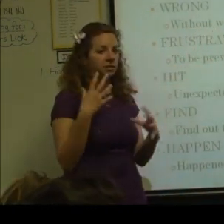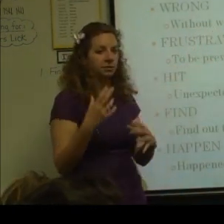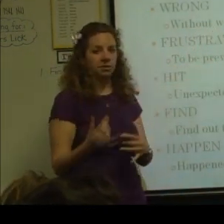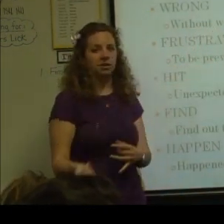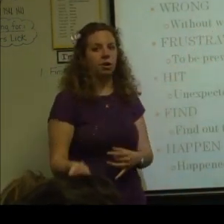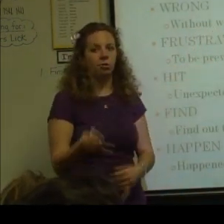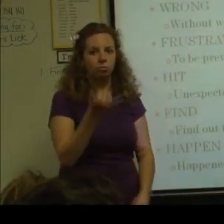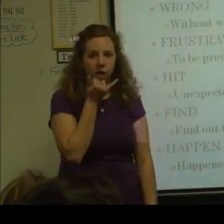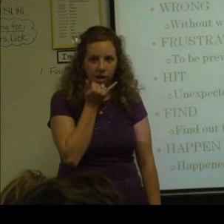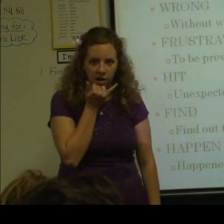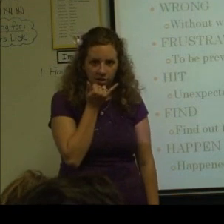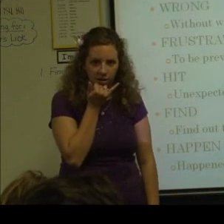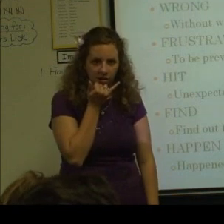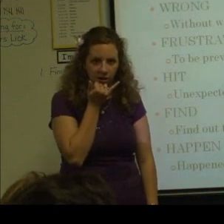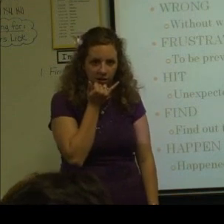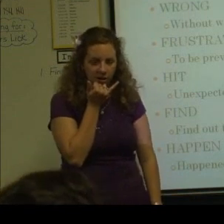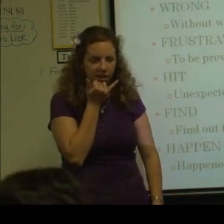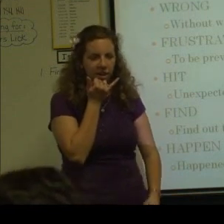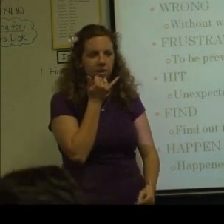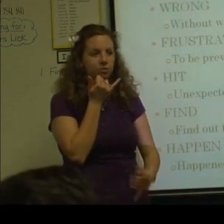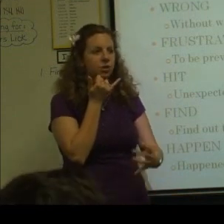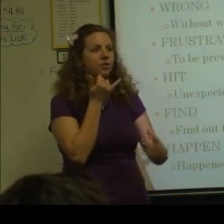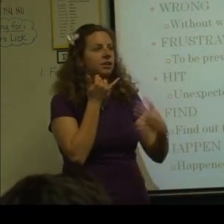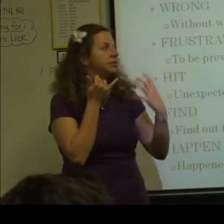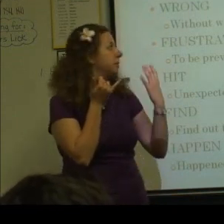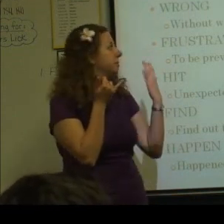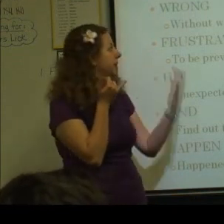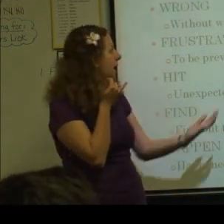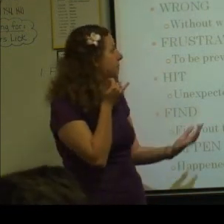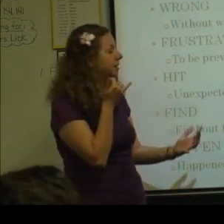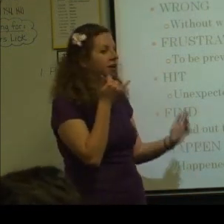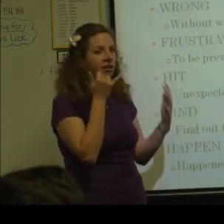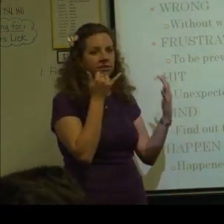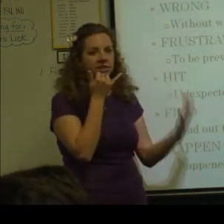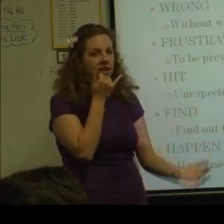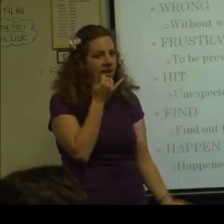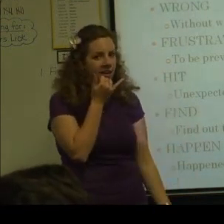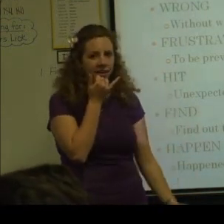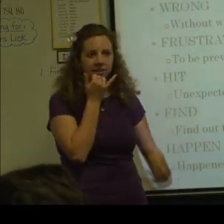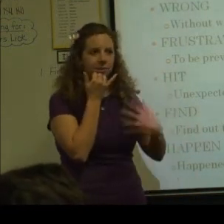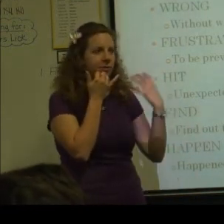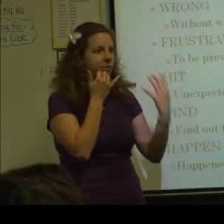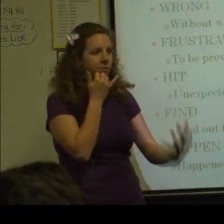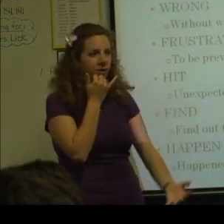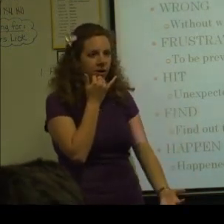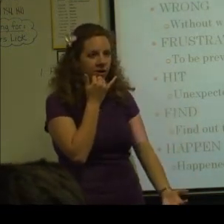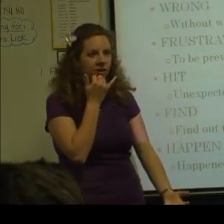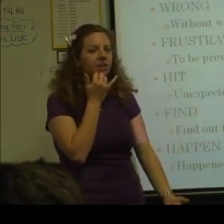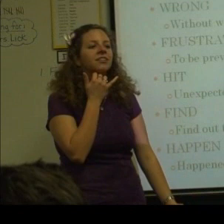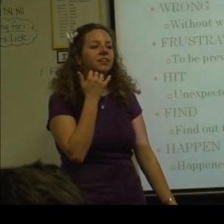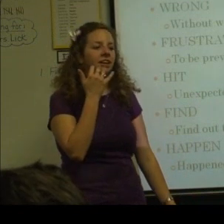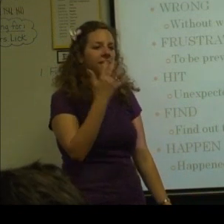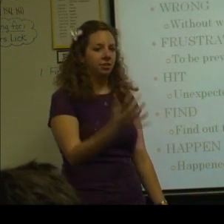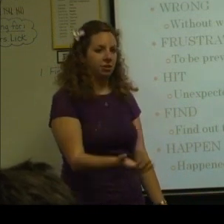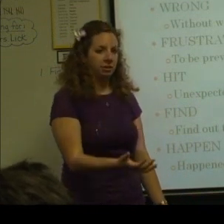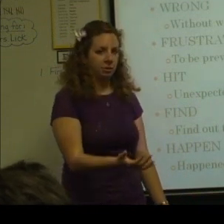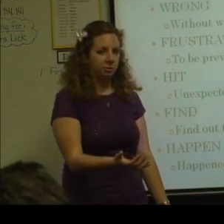about something and go wrong, and you would know that something happened, all of a sudden something went wrong, and then you'd explain what